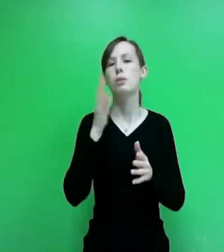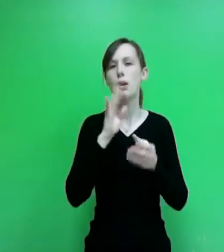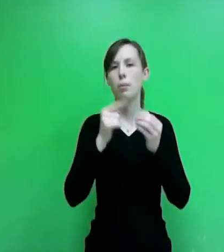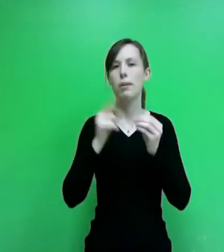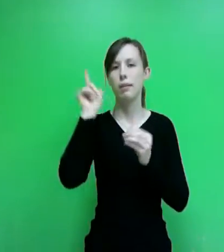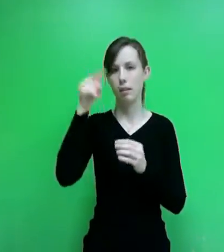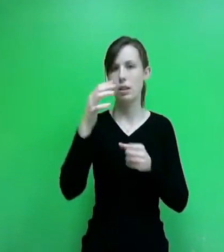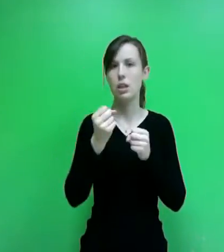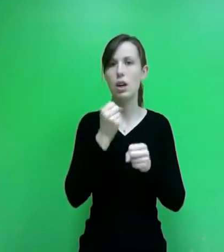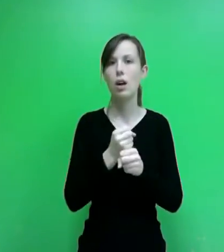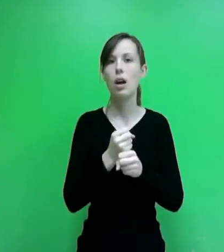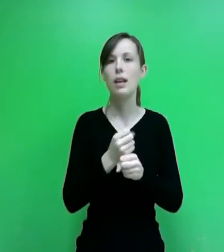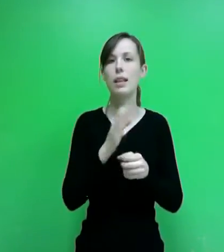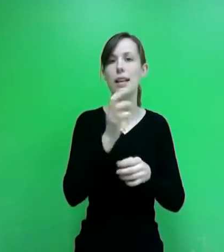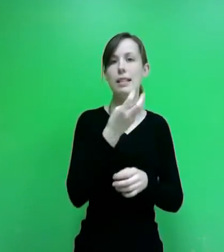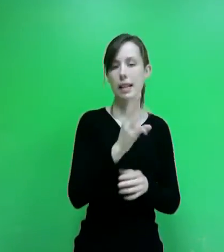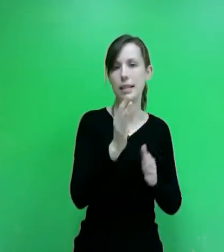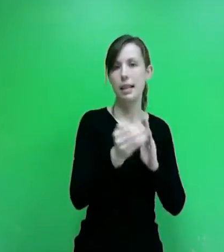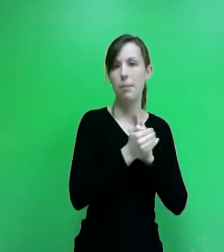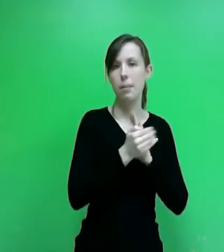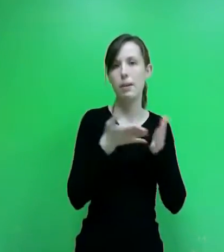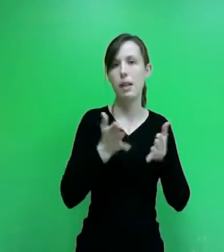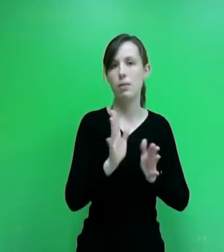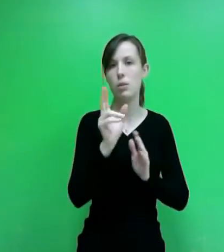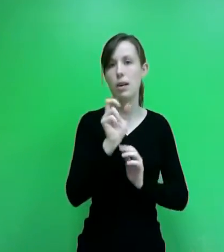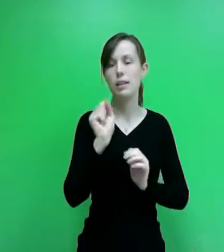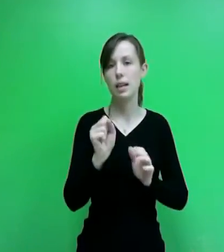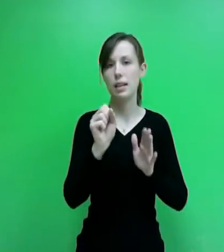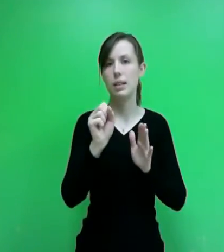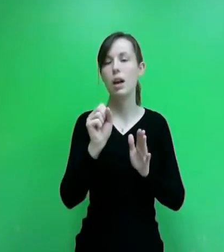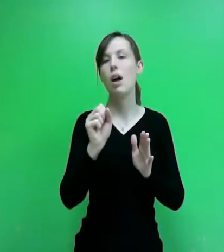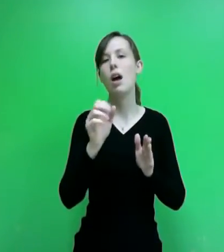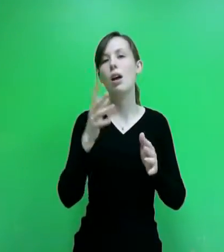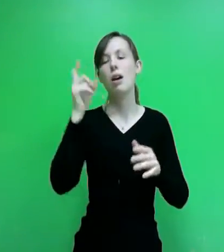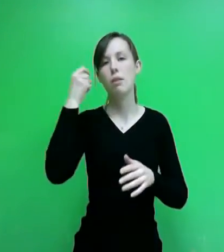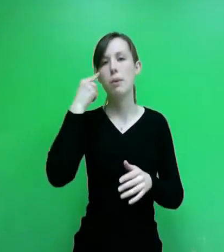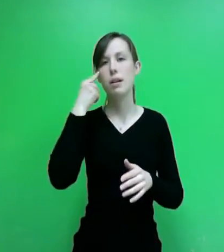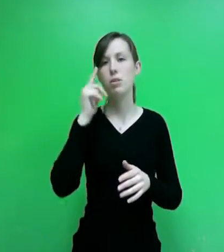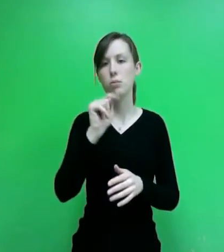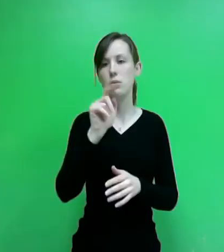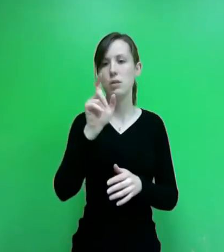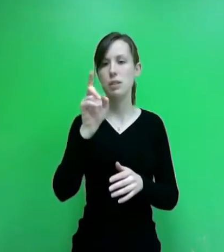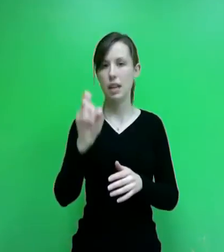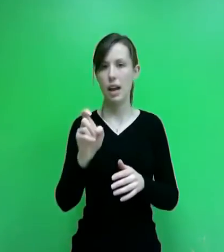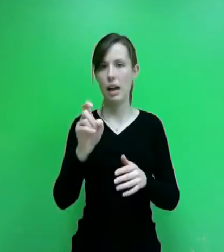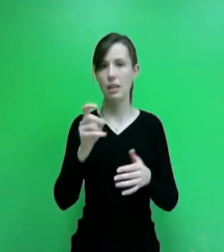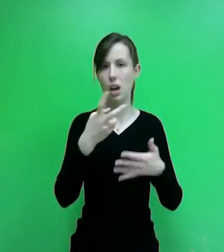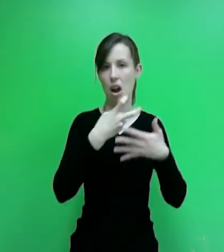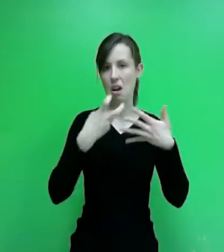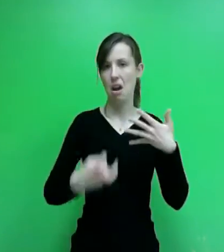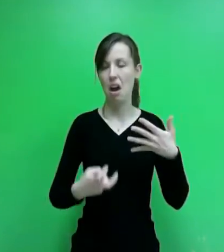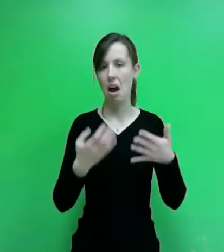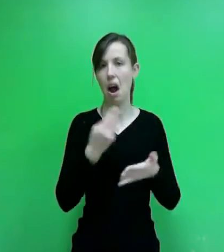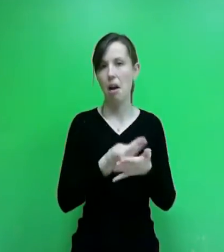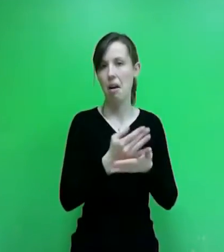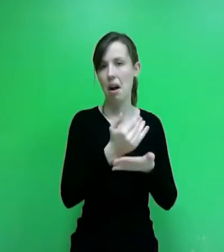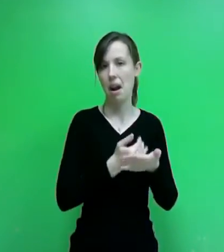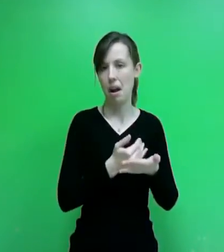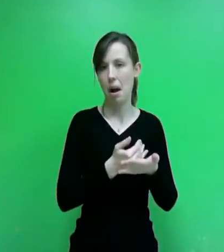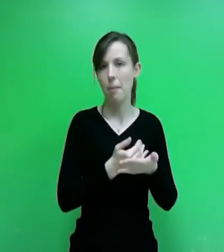United States government to tax our income. Even though I hate income taxes, your parents hate income taxes, the United States